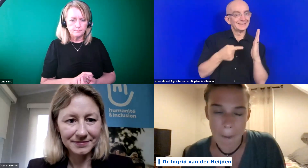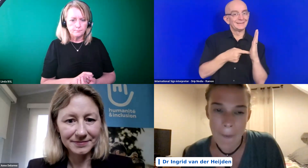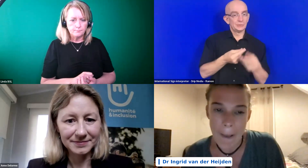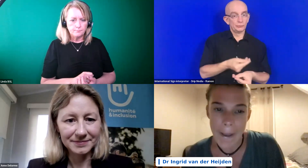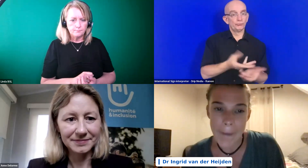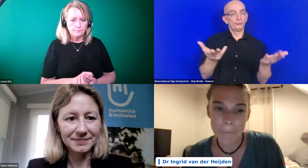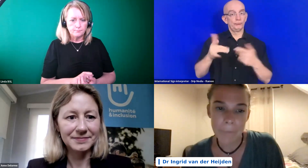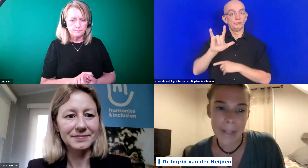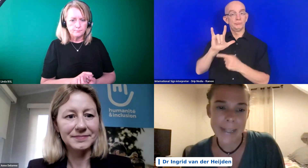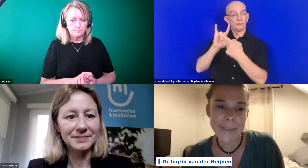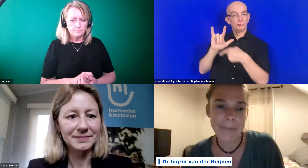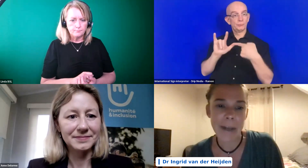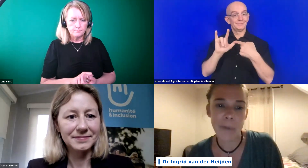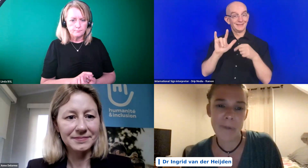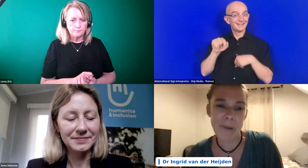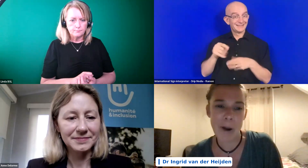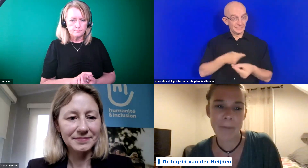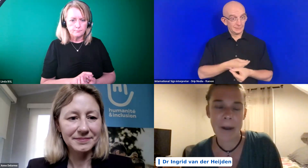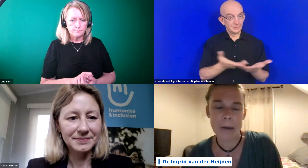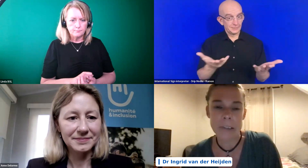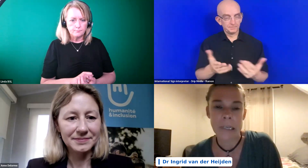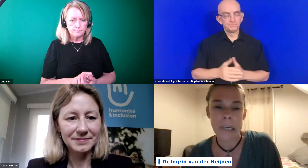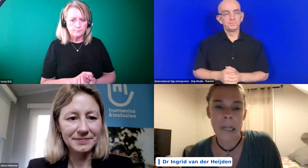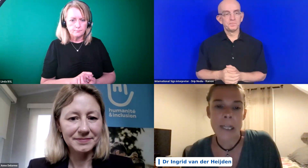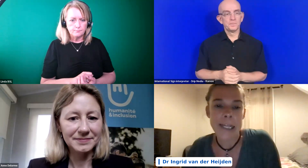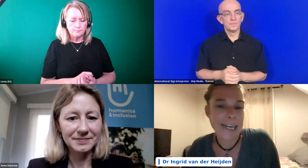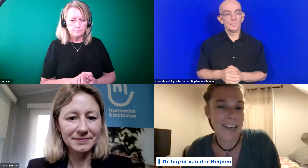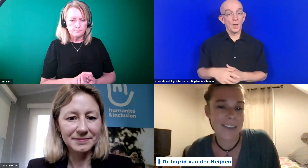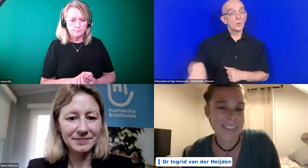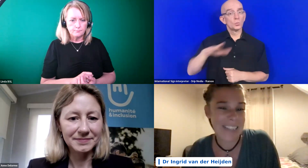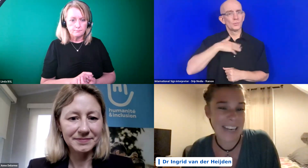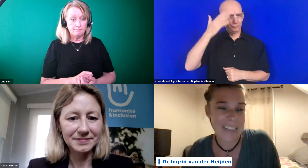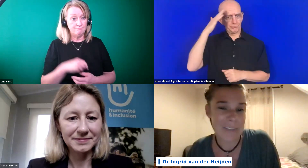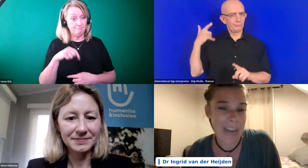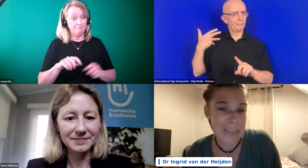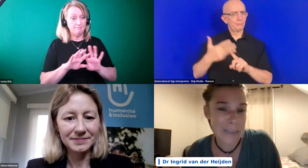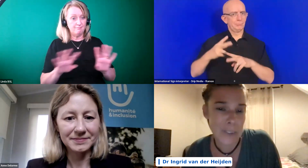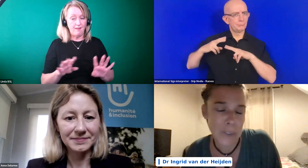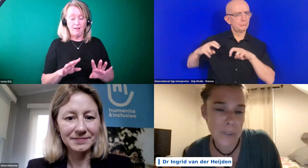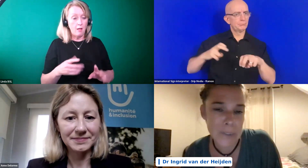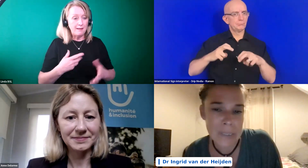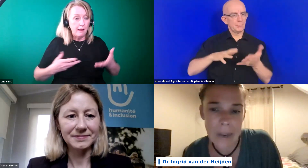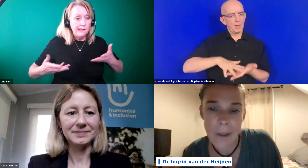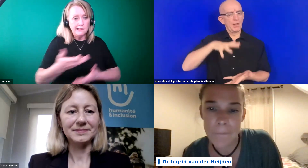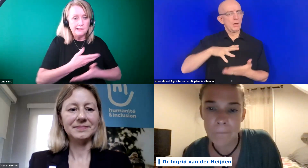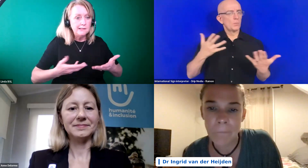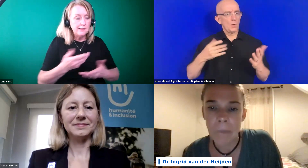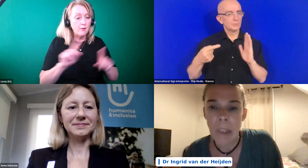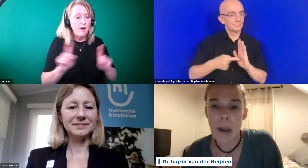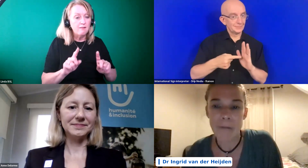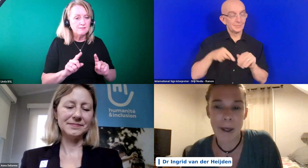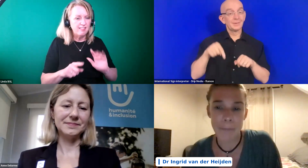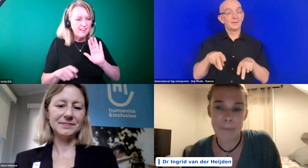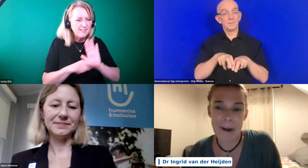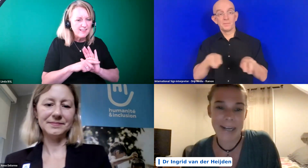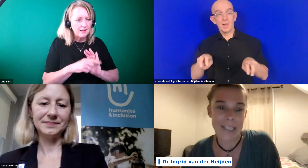far? In this panel, we've heard about the negative attitudes